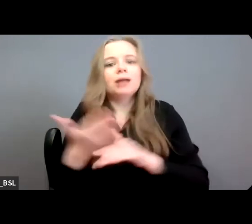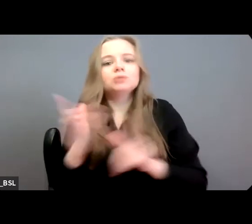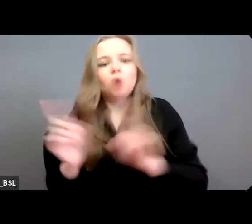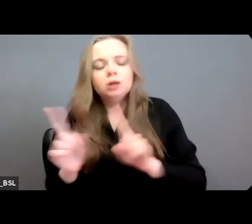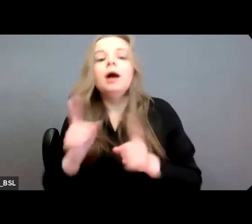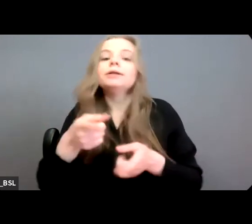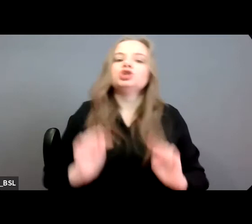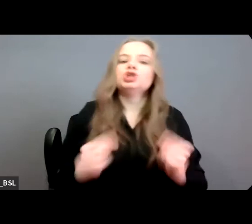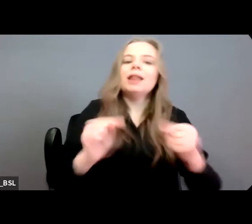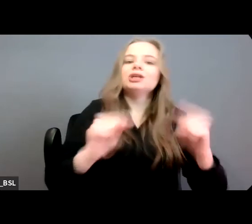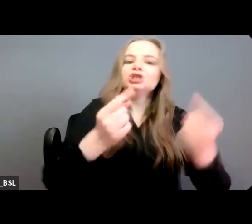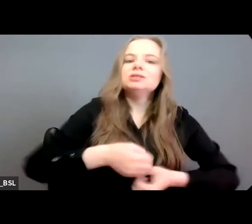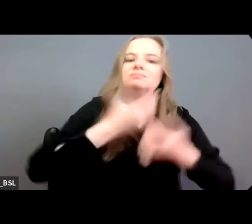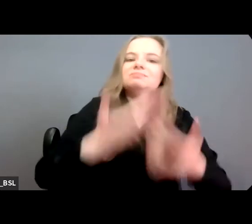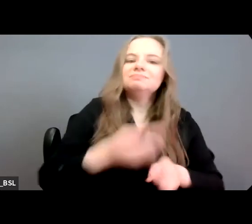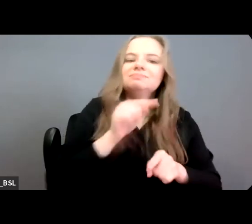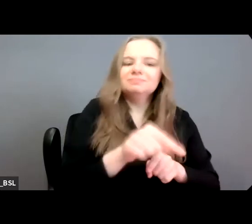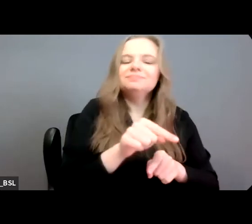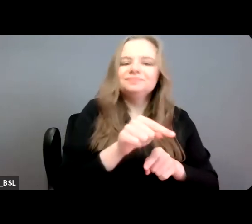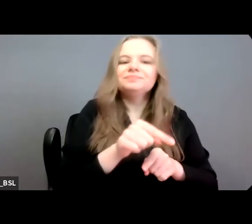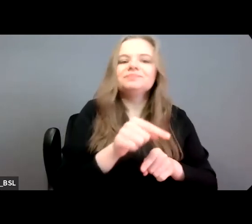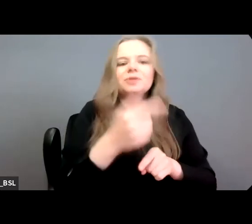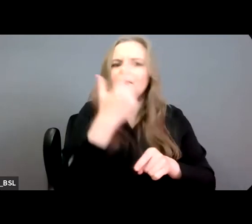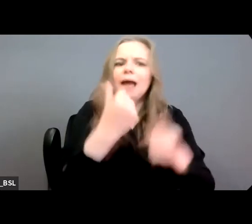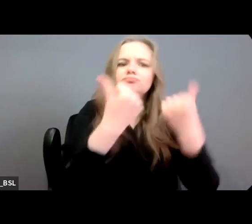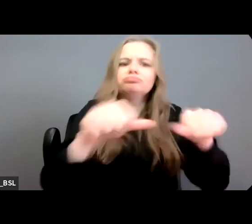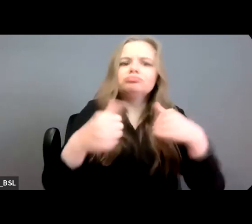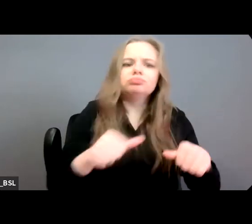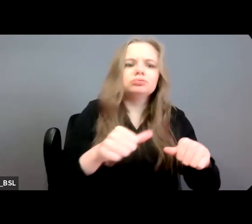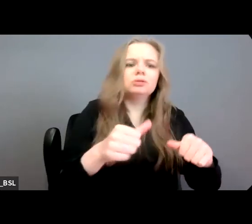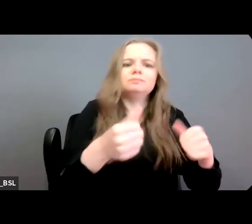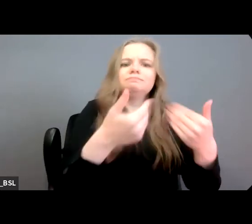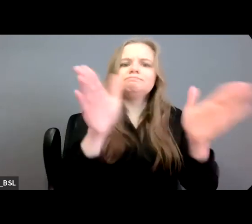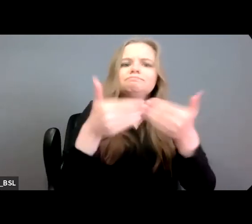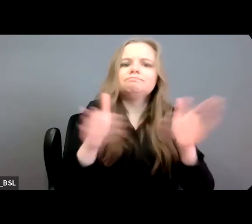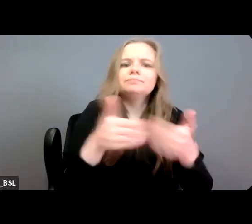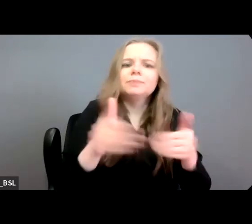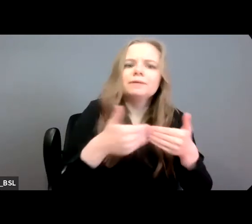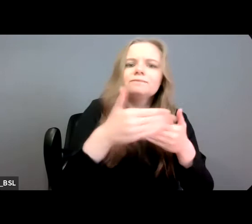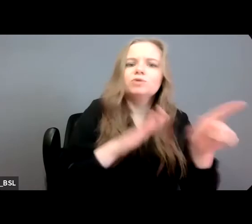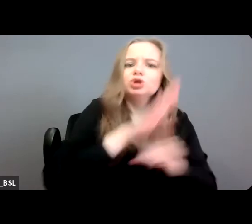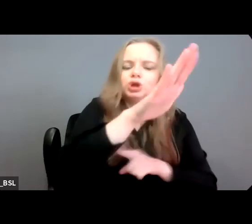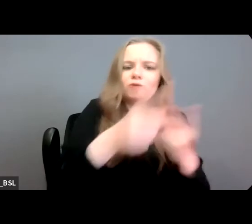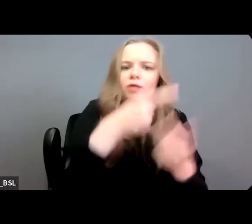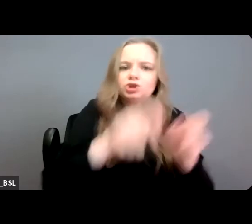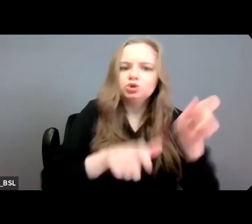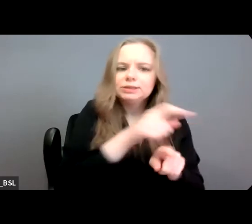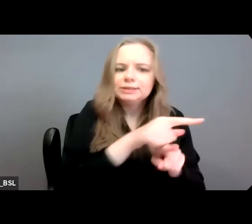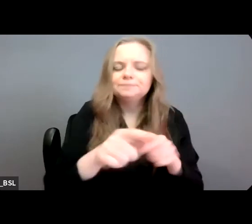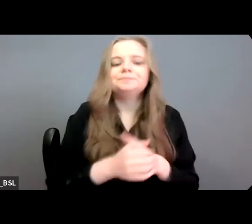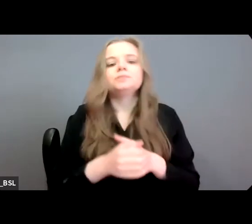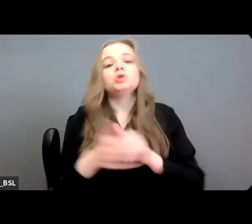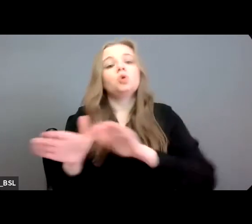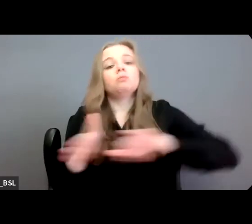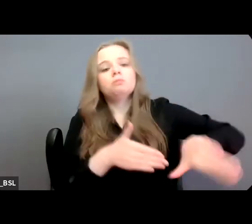challenges that are still in place but could be resolved moving forward for other students. So we